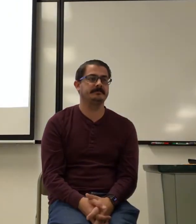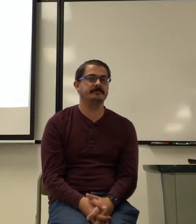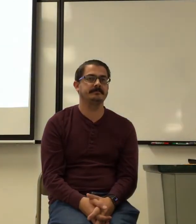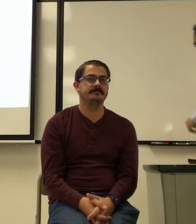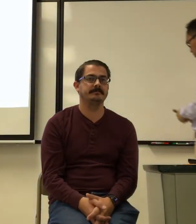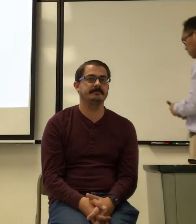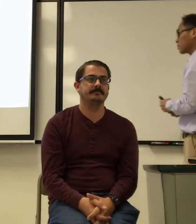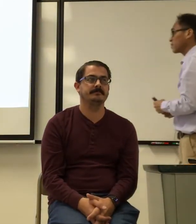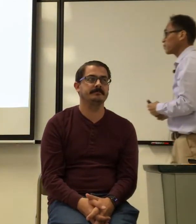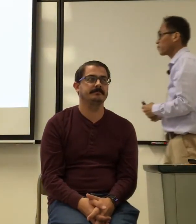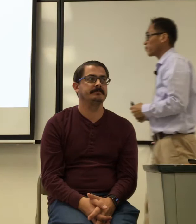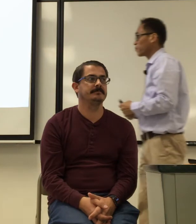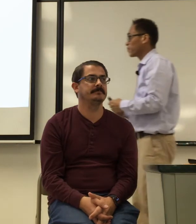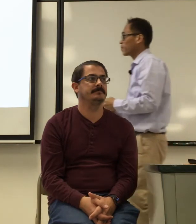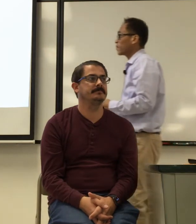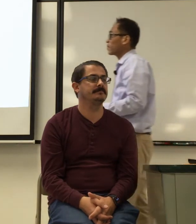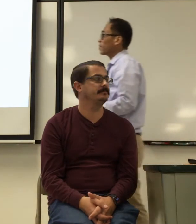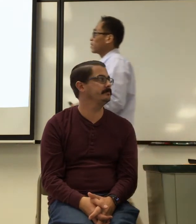Neutrophils.